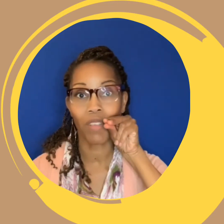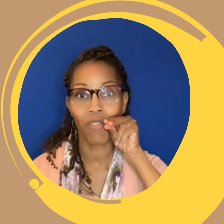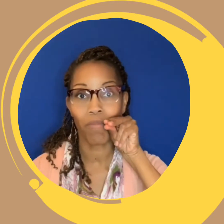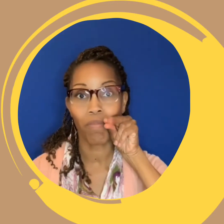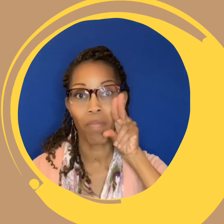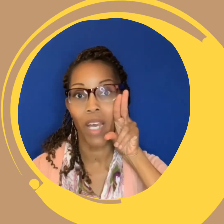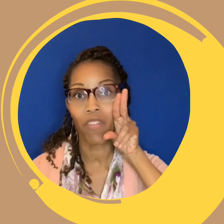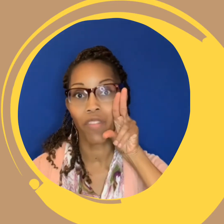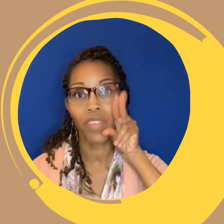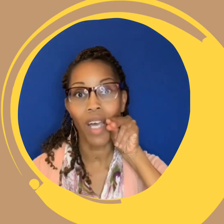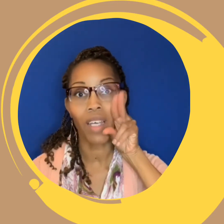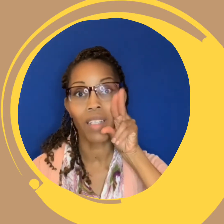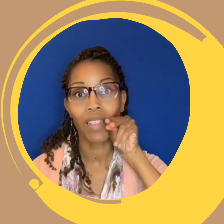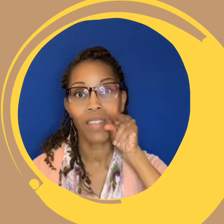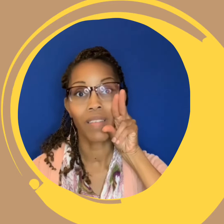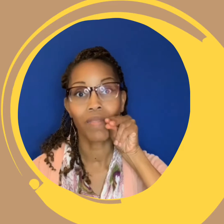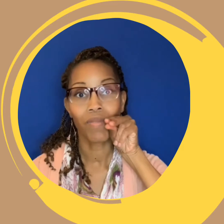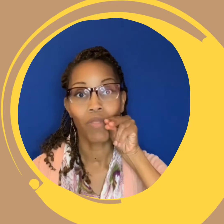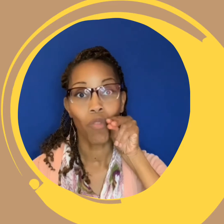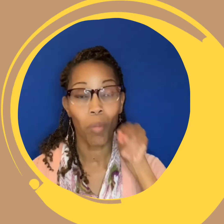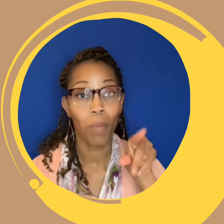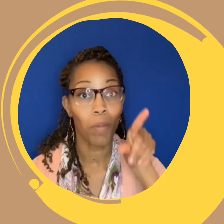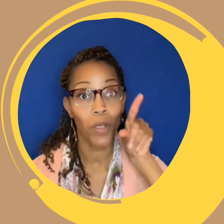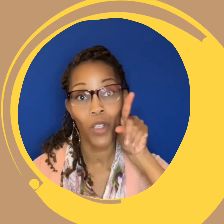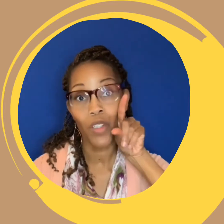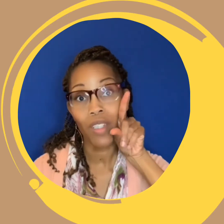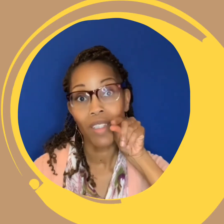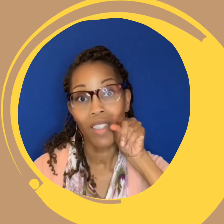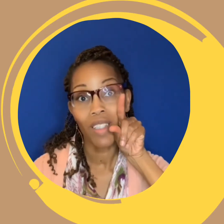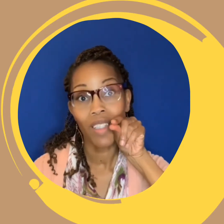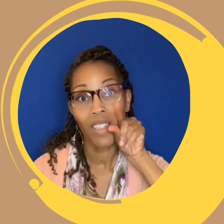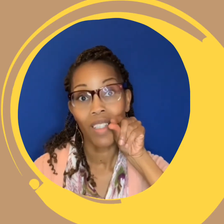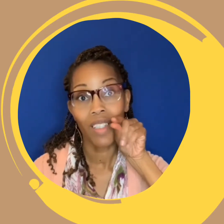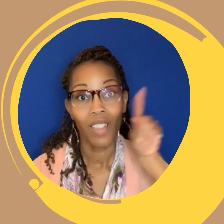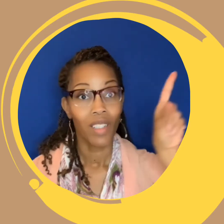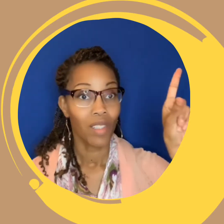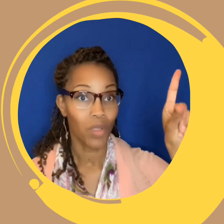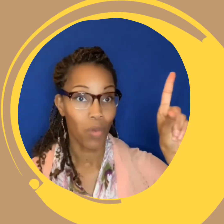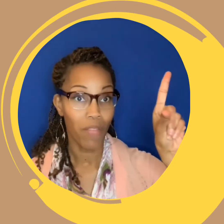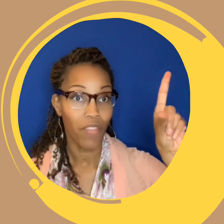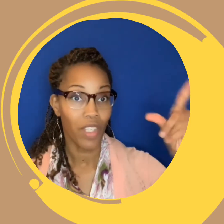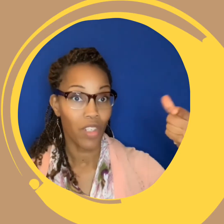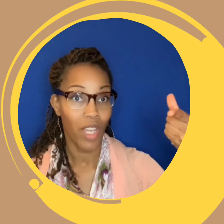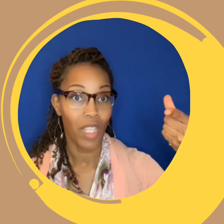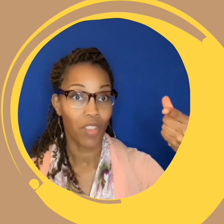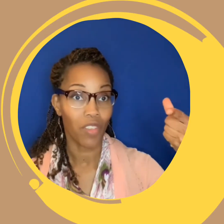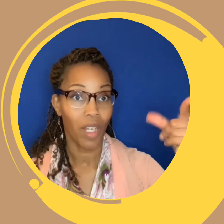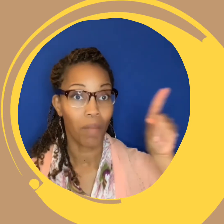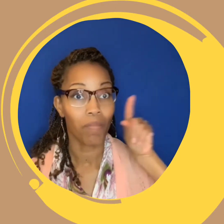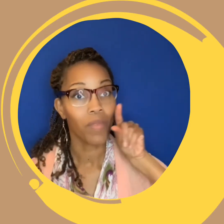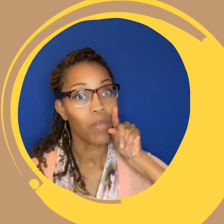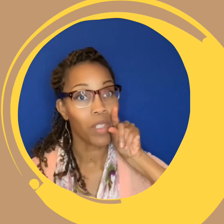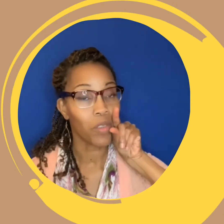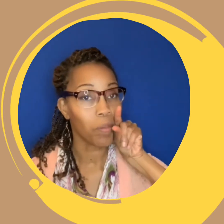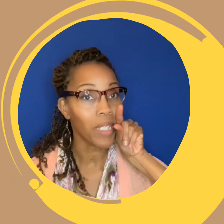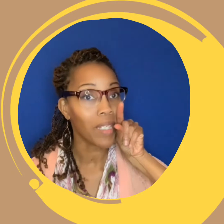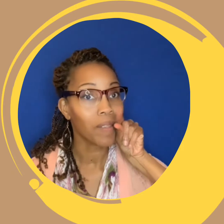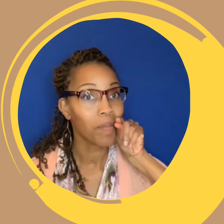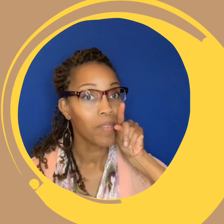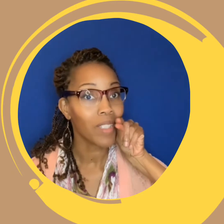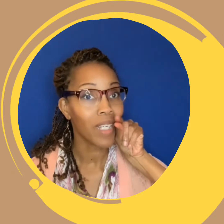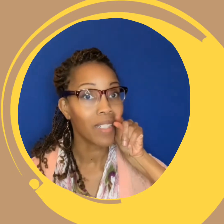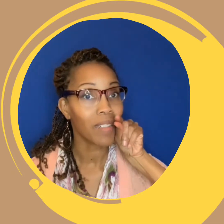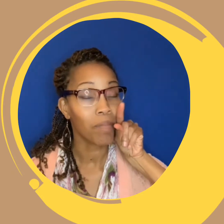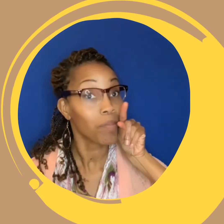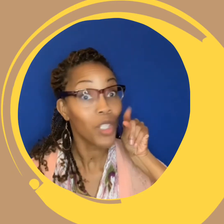your mouth. Duck. Remember bird? That's one finger and your thumb with a little beak.